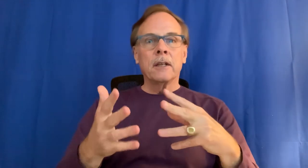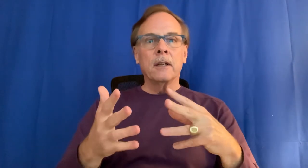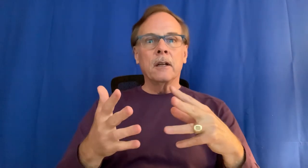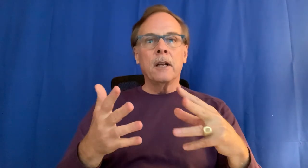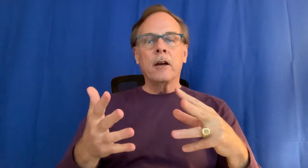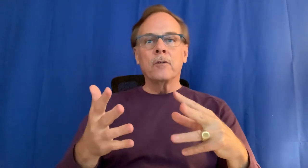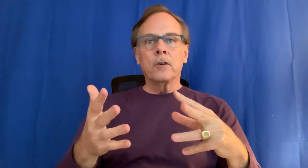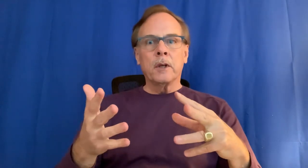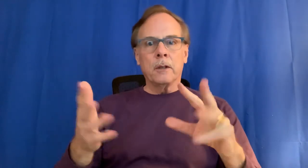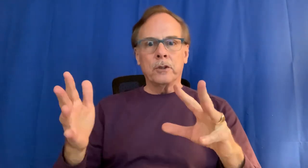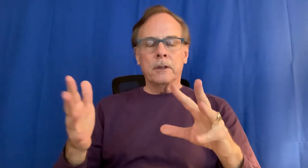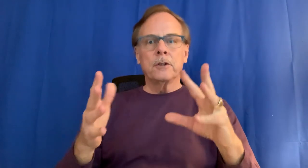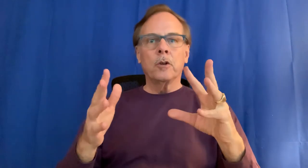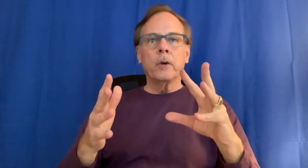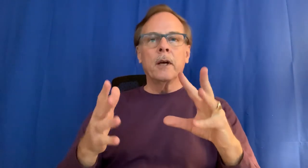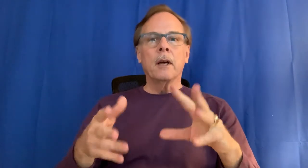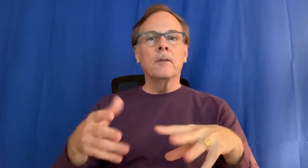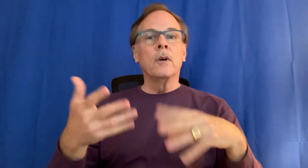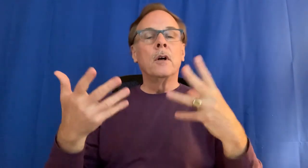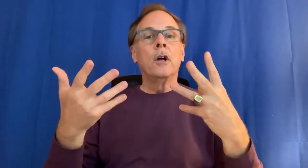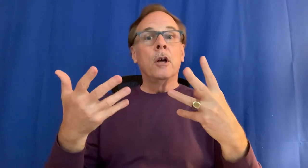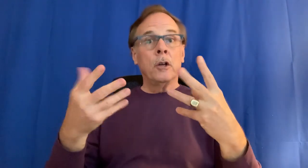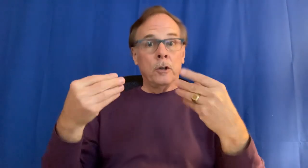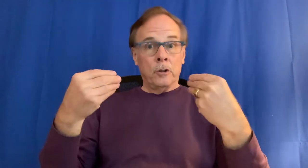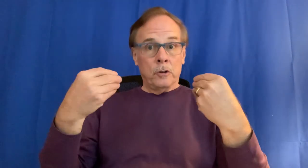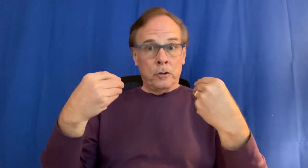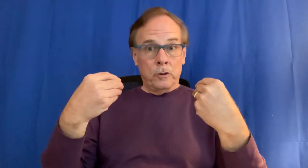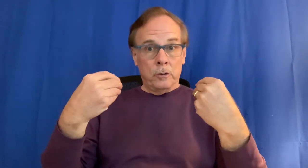this is a noun verb conjugate. So we have